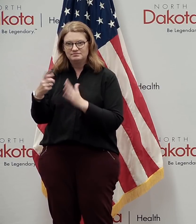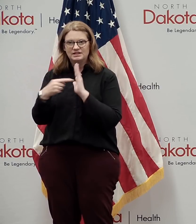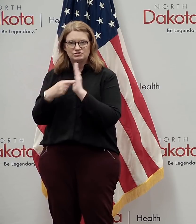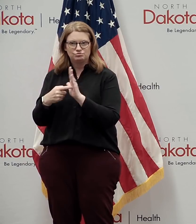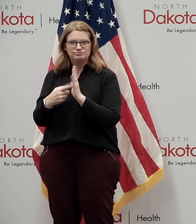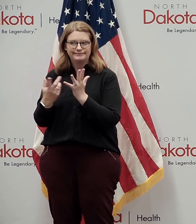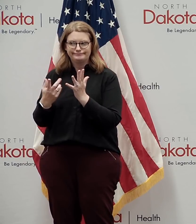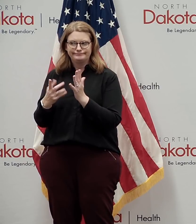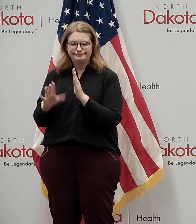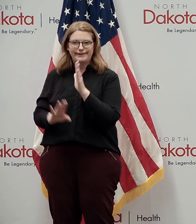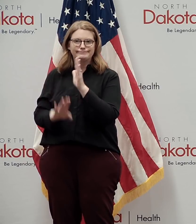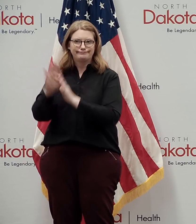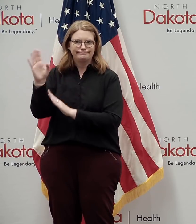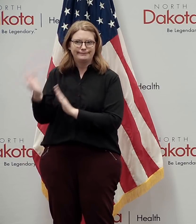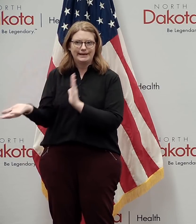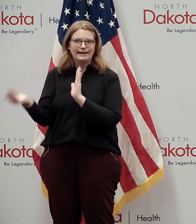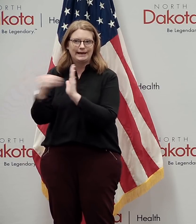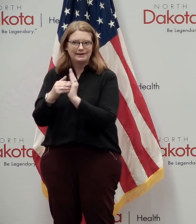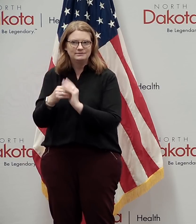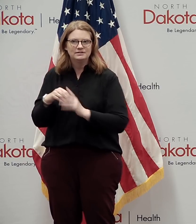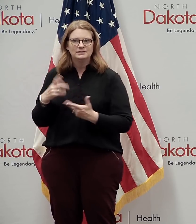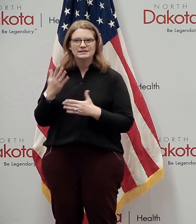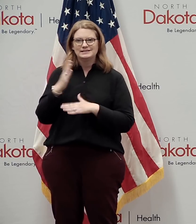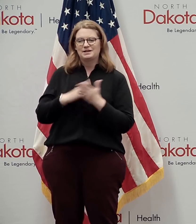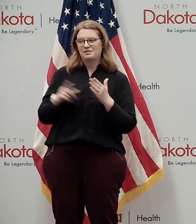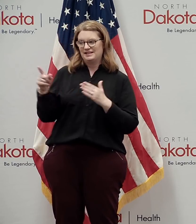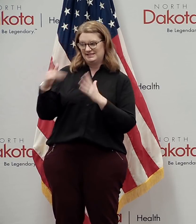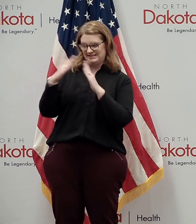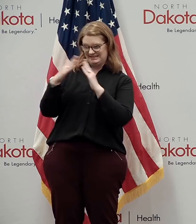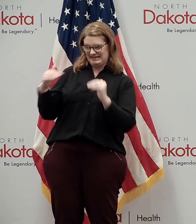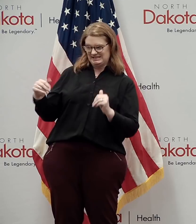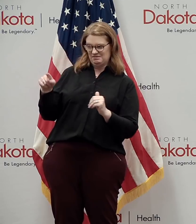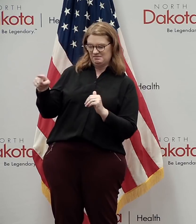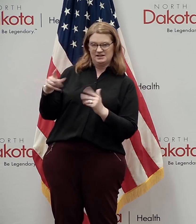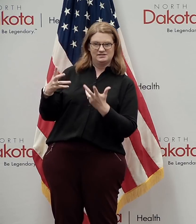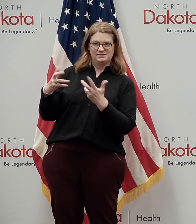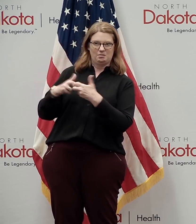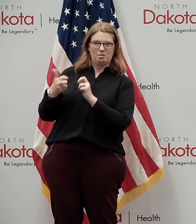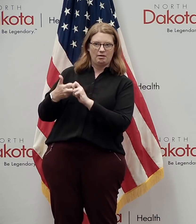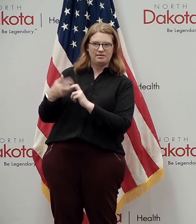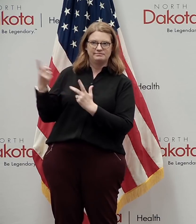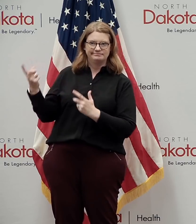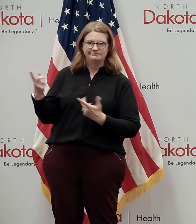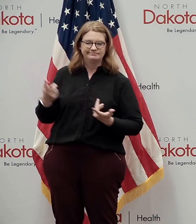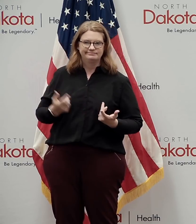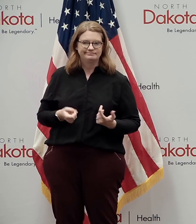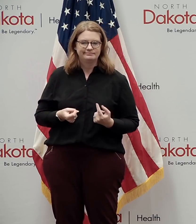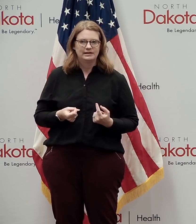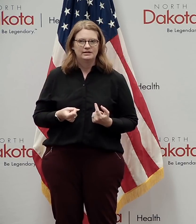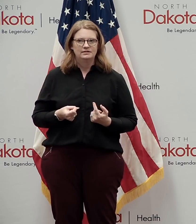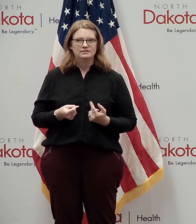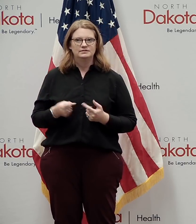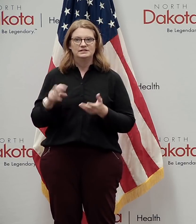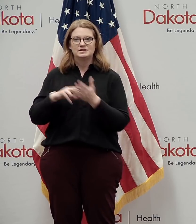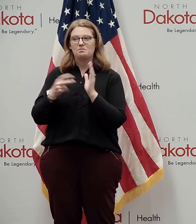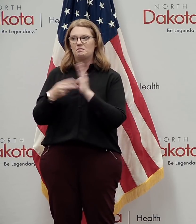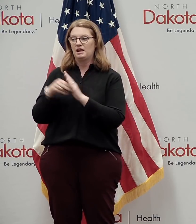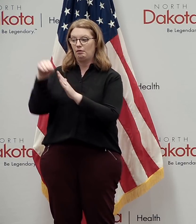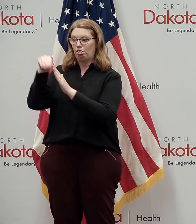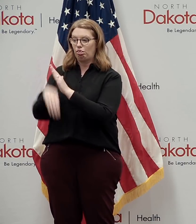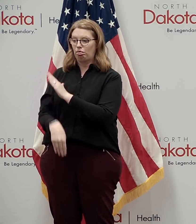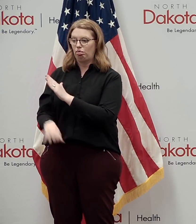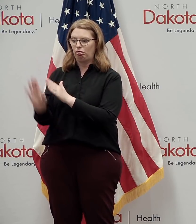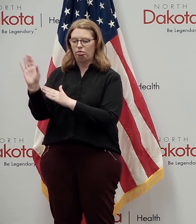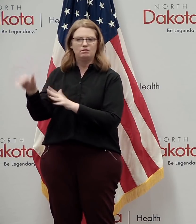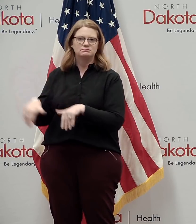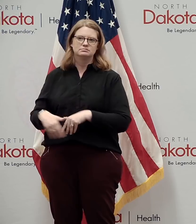because I'm sure that some of this is a system data challenge they're having, and not the fact that actual cases have plummeted to 10% of what they were a